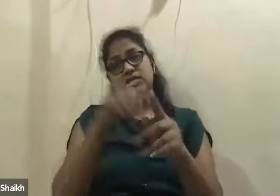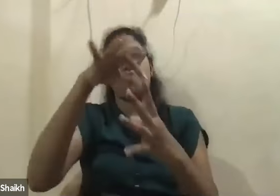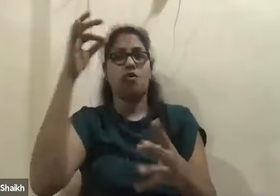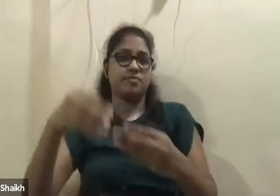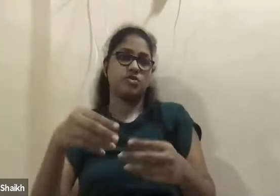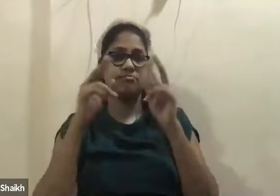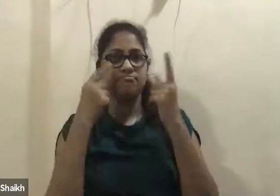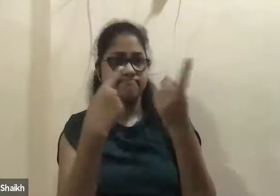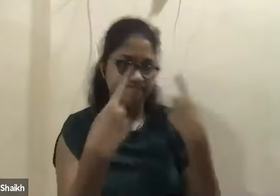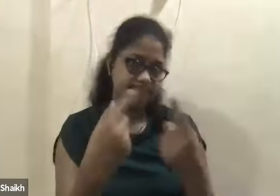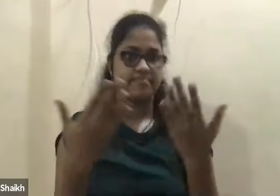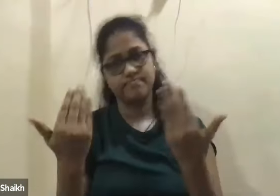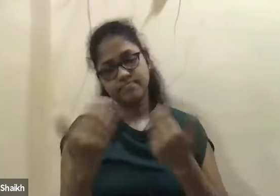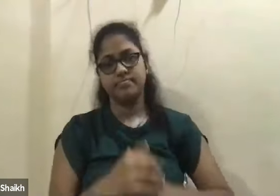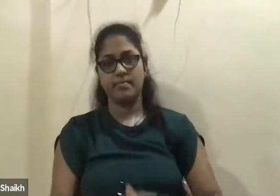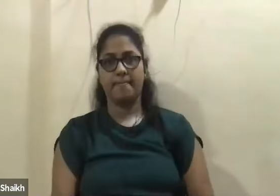into. Right. Yeah.